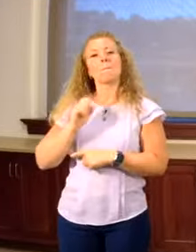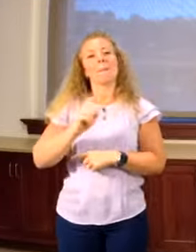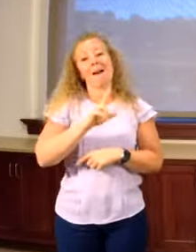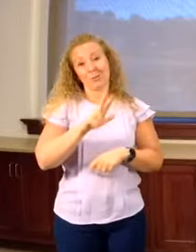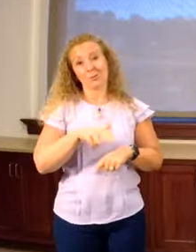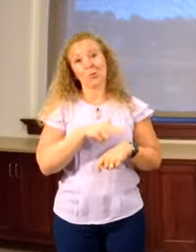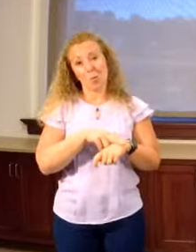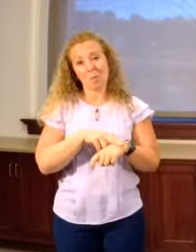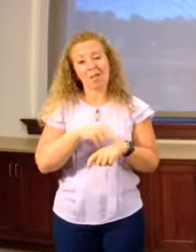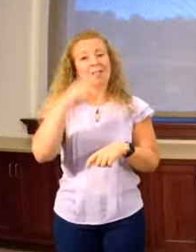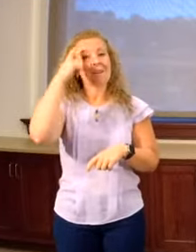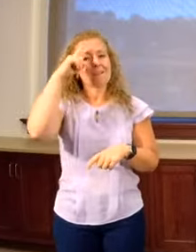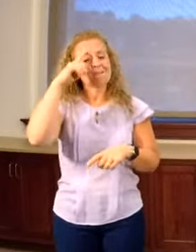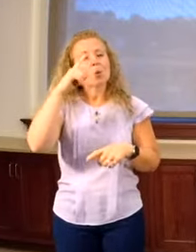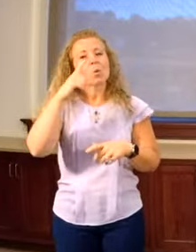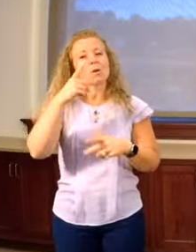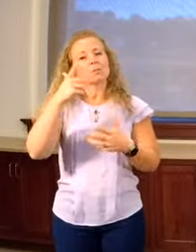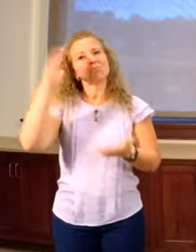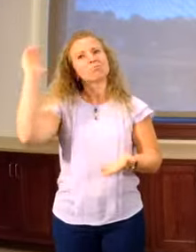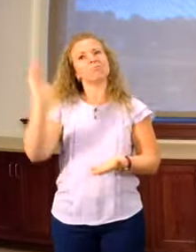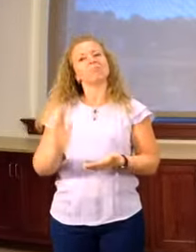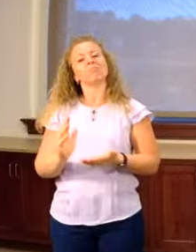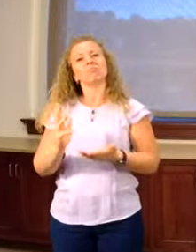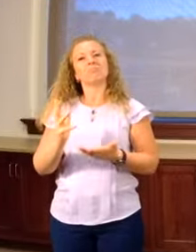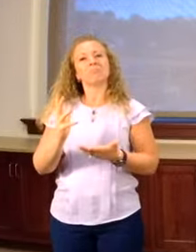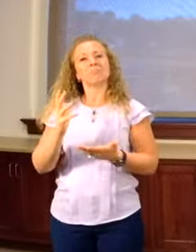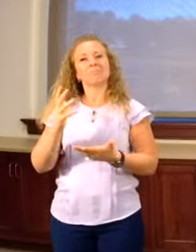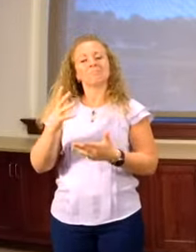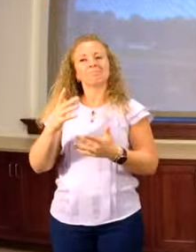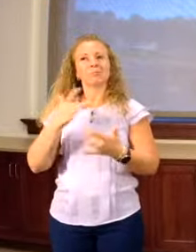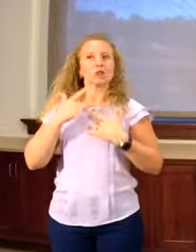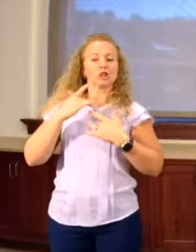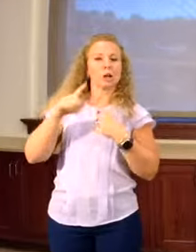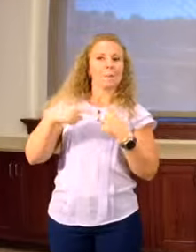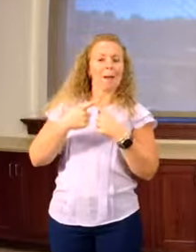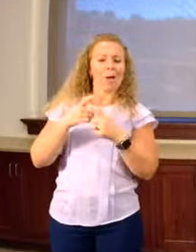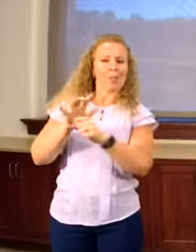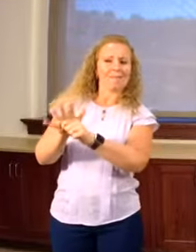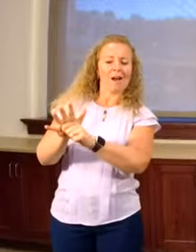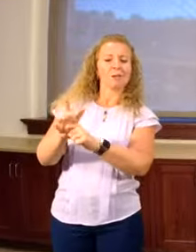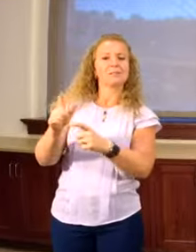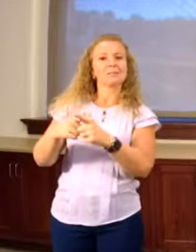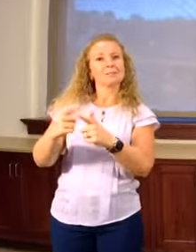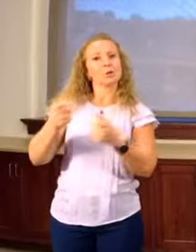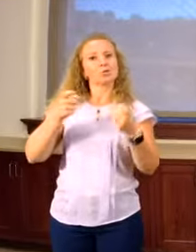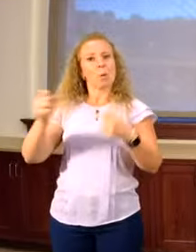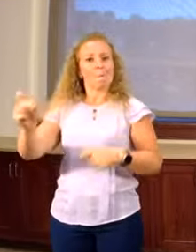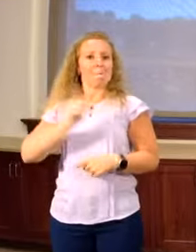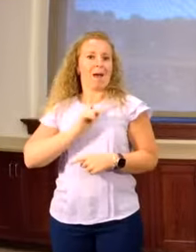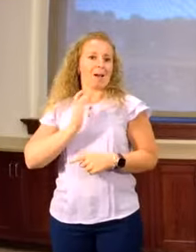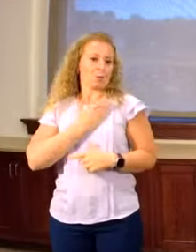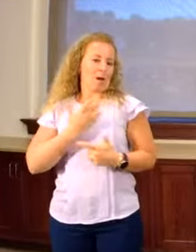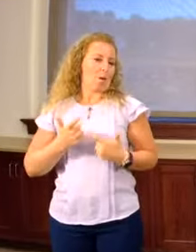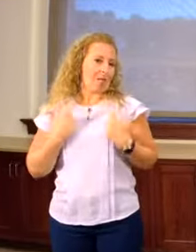normal, for wresting control of our lives away from the virus and putting it back in our hands.